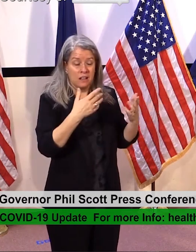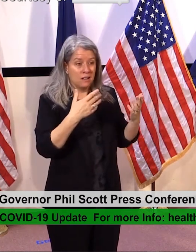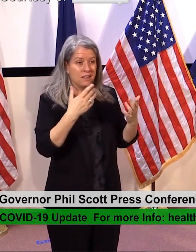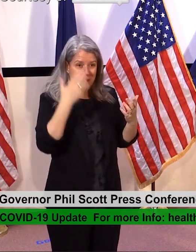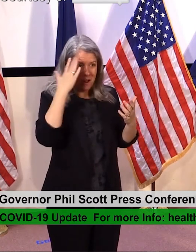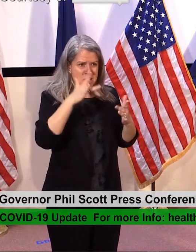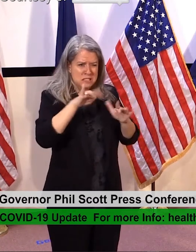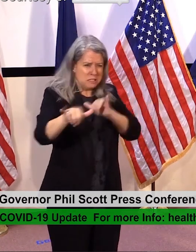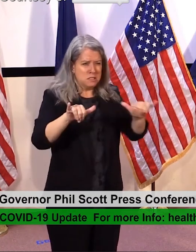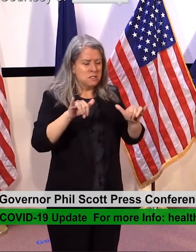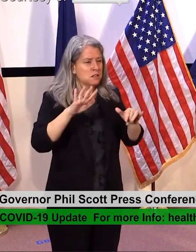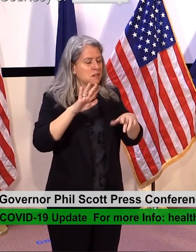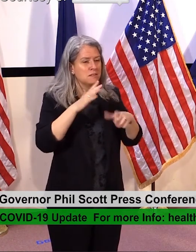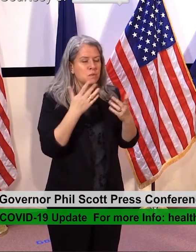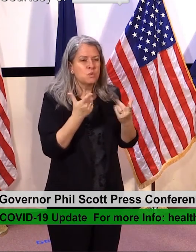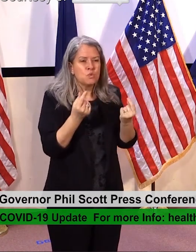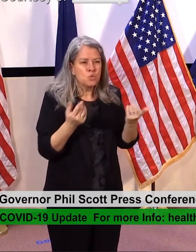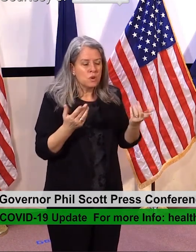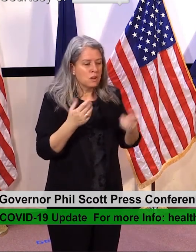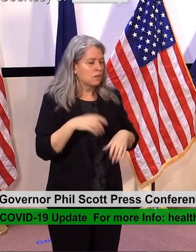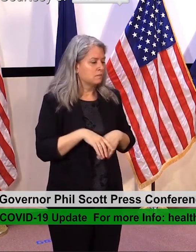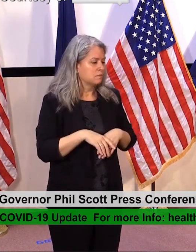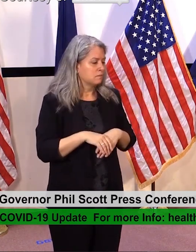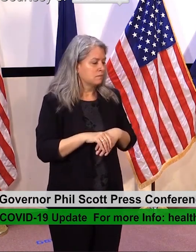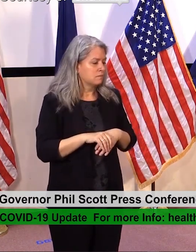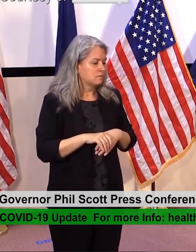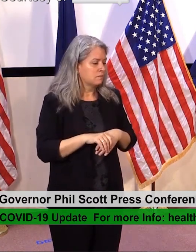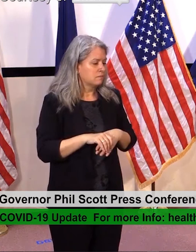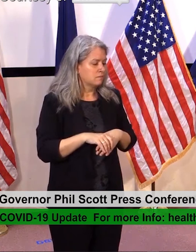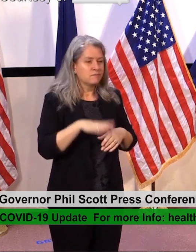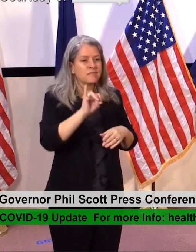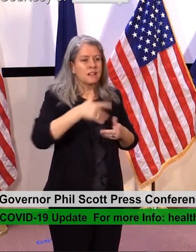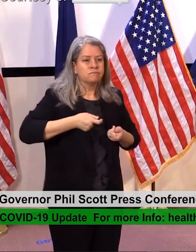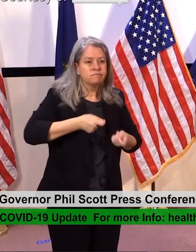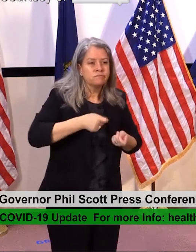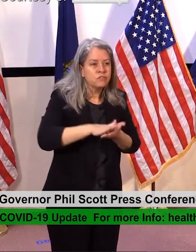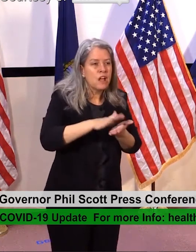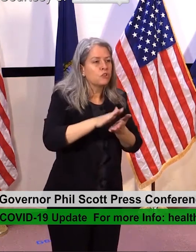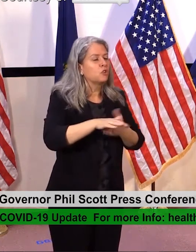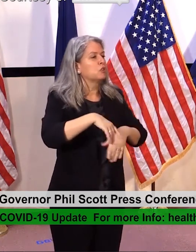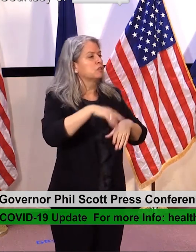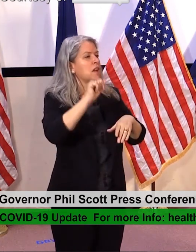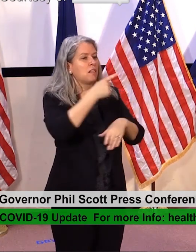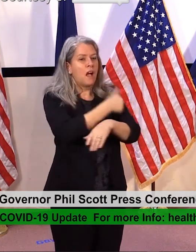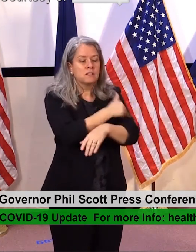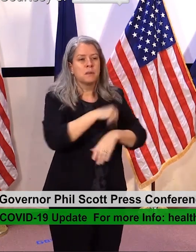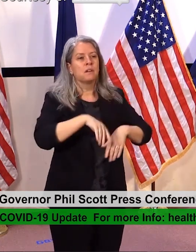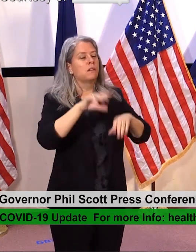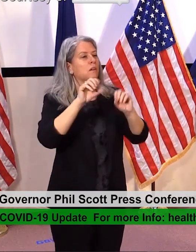have what they need, like admission staff at hospitals, janitors, and making sure people,